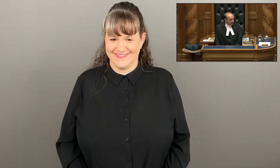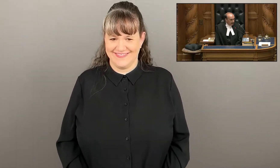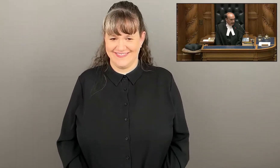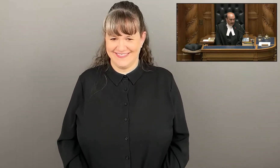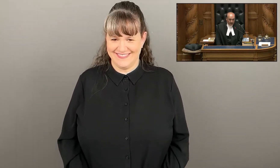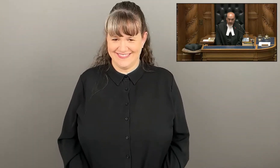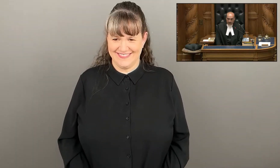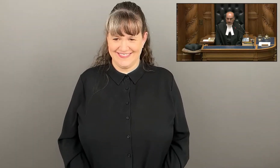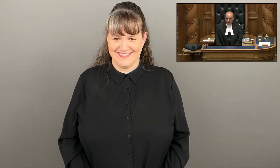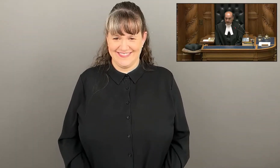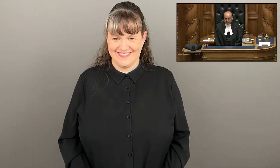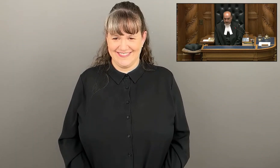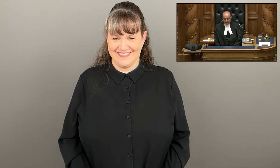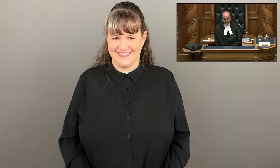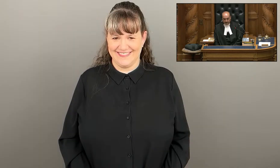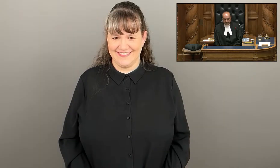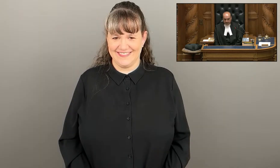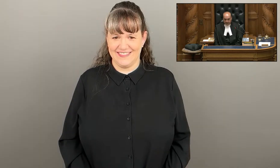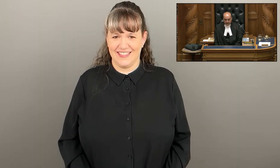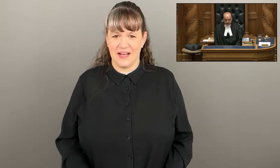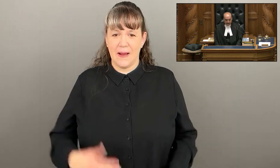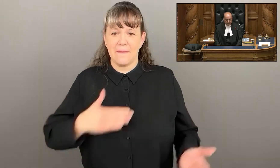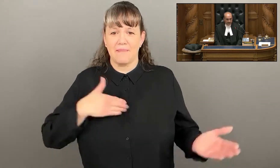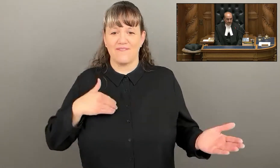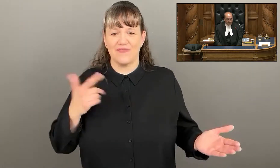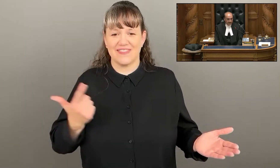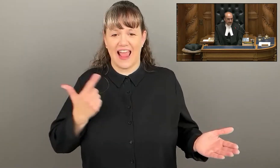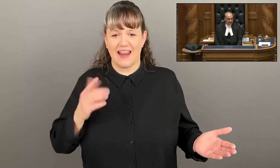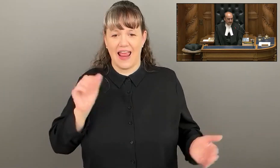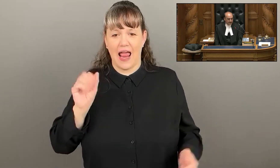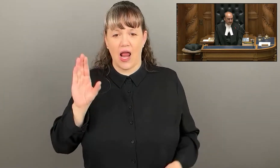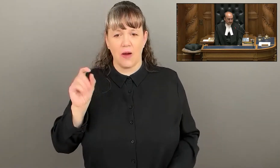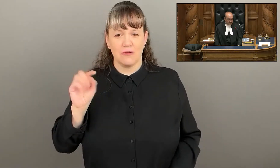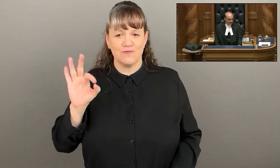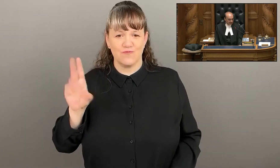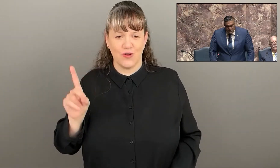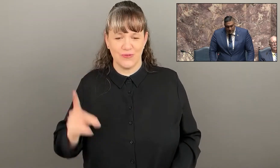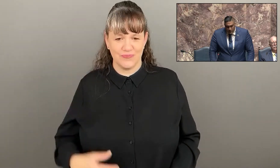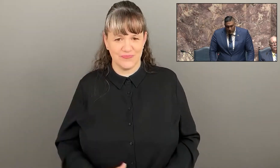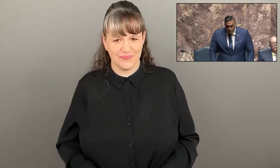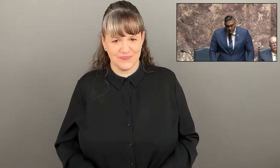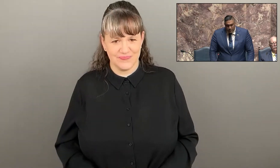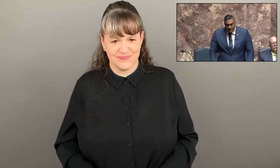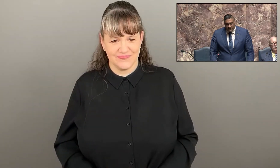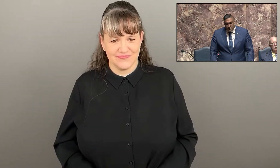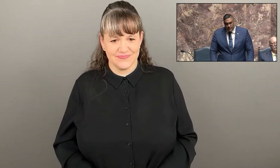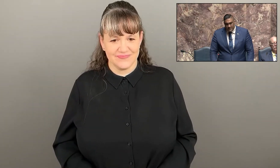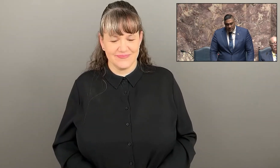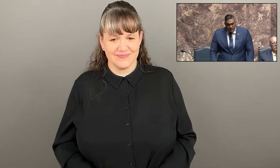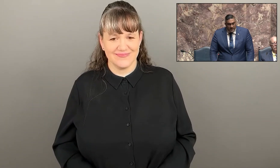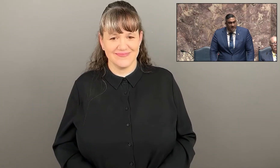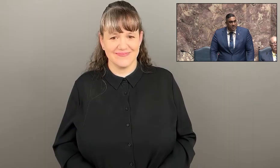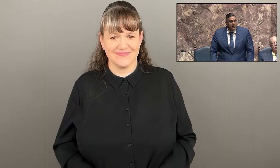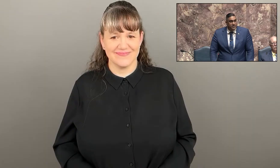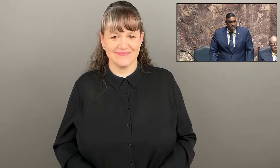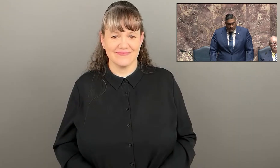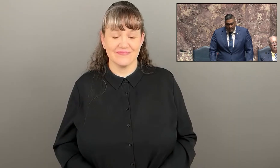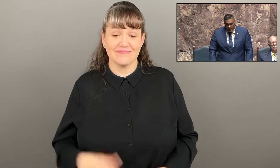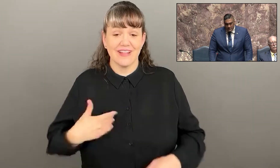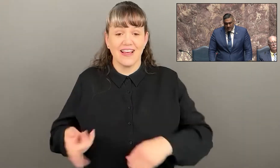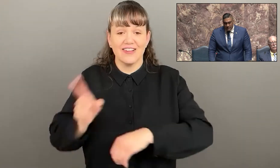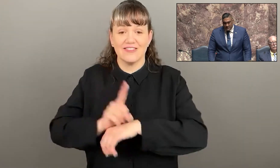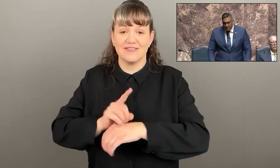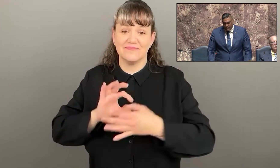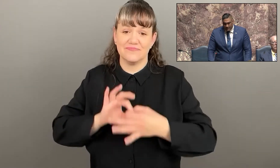Member for Langley Abbotsford. Thank you, Honourable Speaker. I rise in response to the question of privilege raised on Monday by the Minister